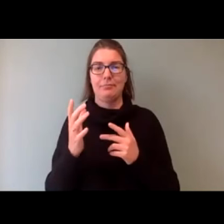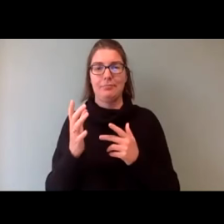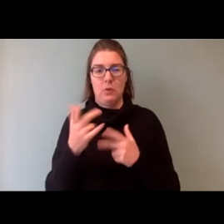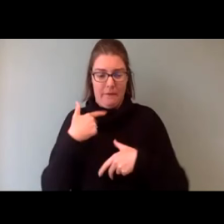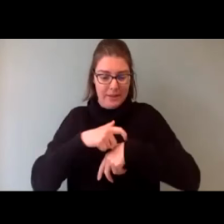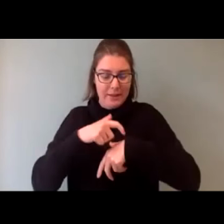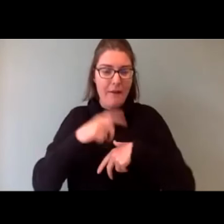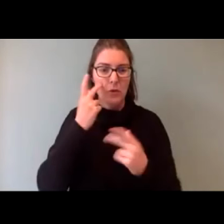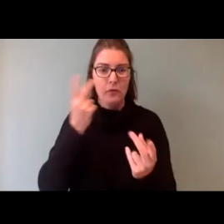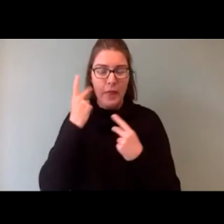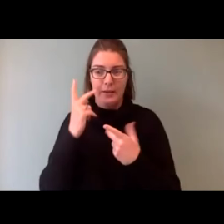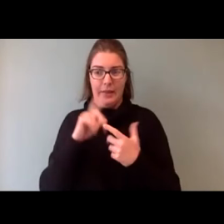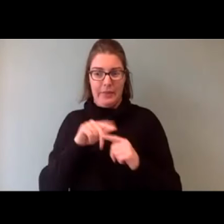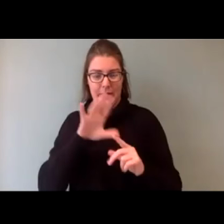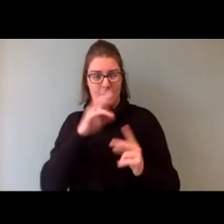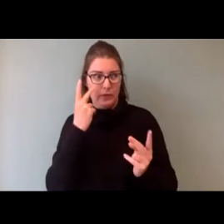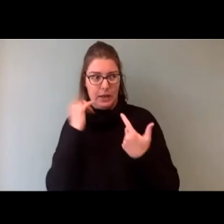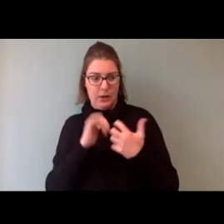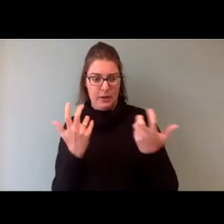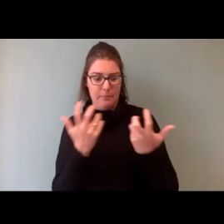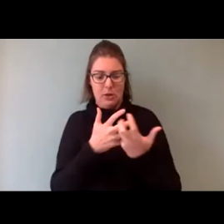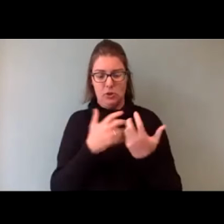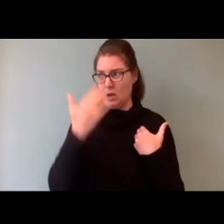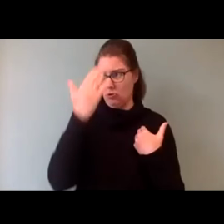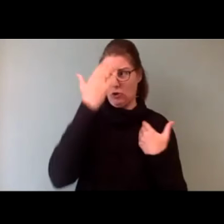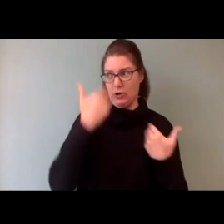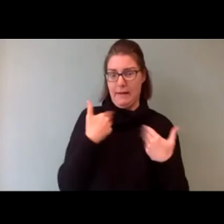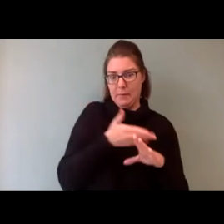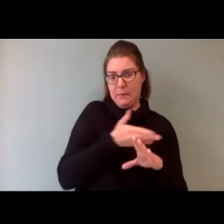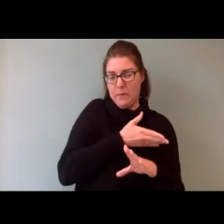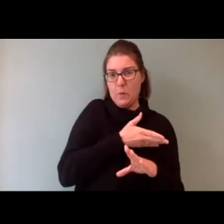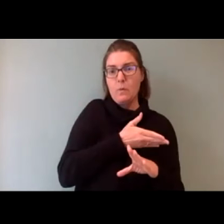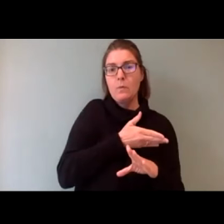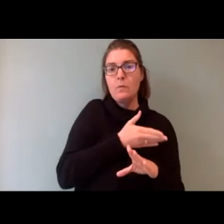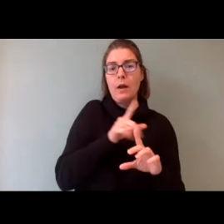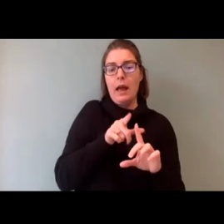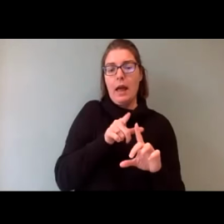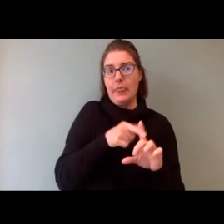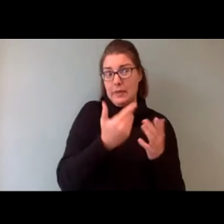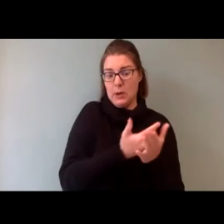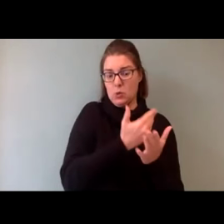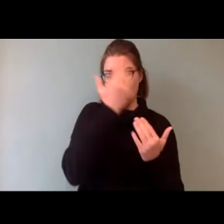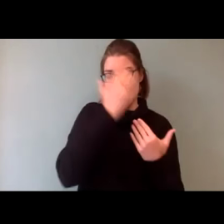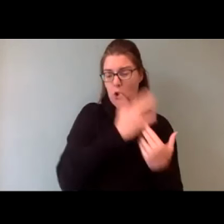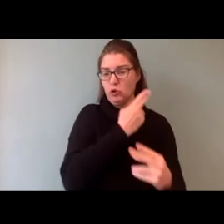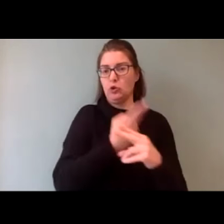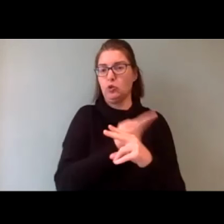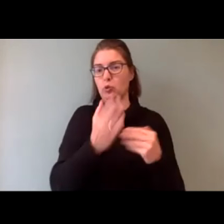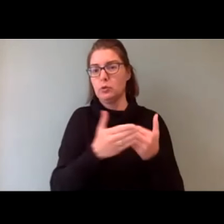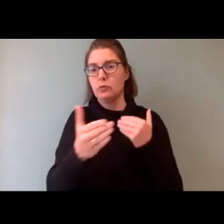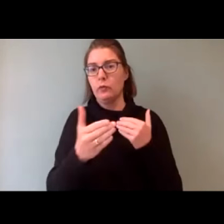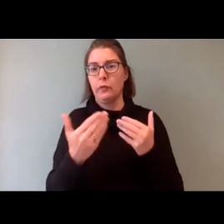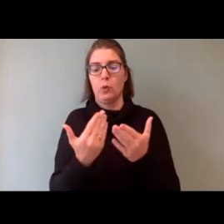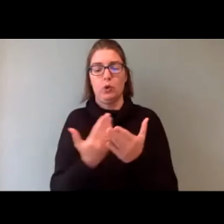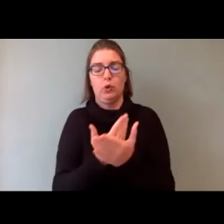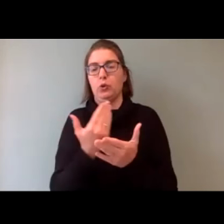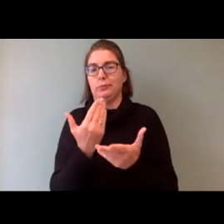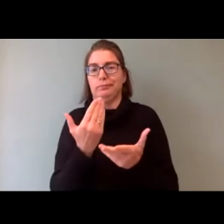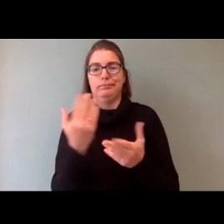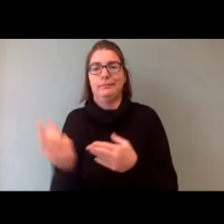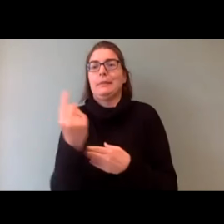internalize and sort of match to my existing knowledge set, and then plan to use that new knowledge in some type of new iteration.